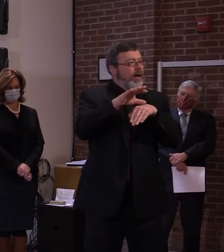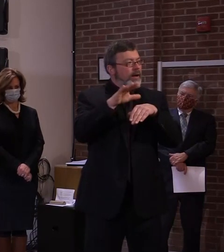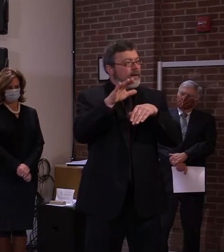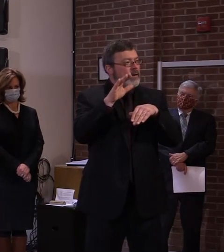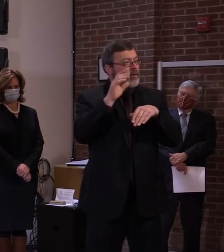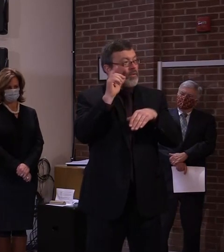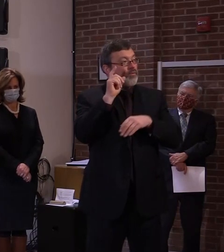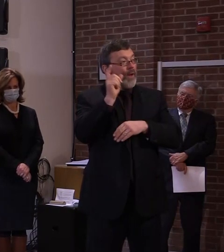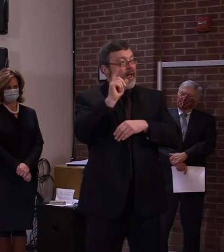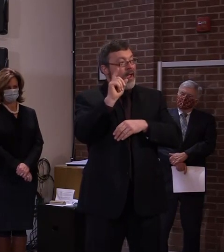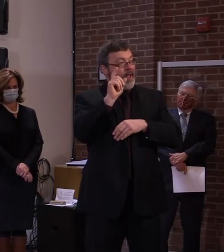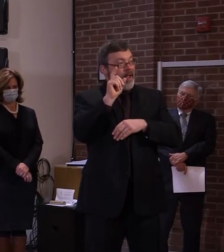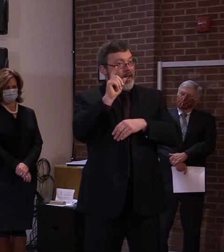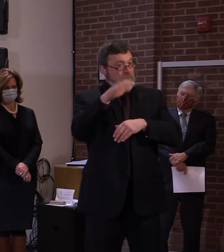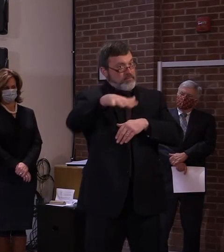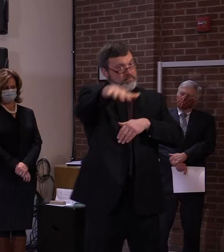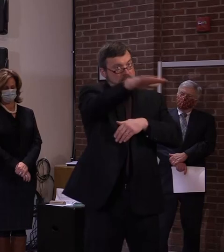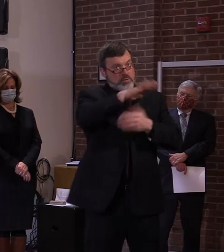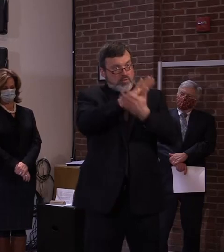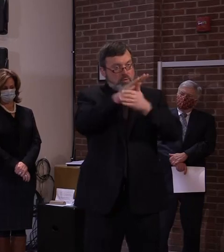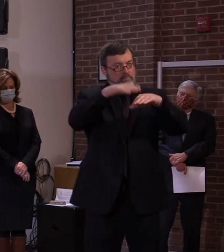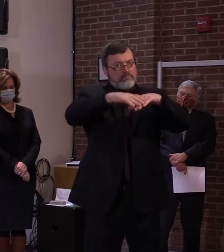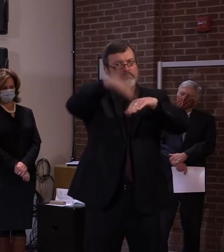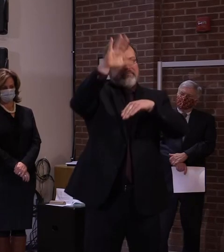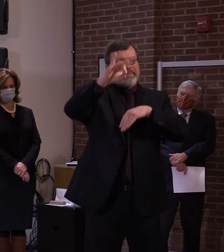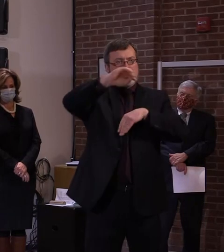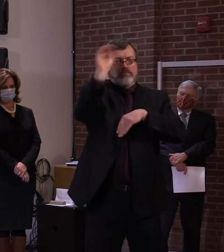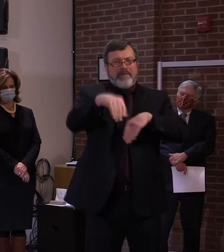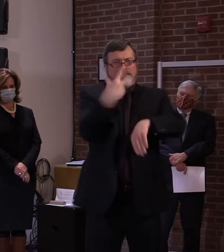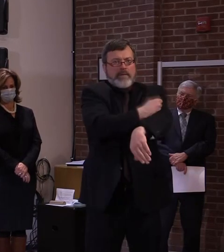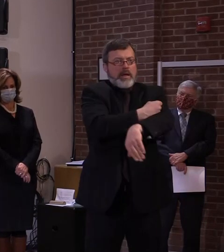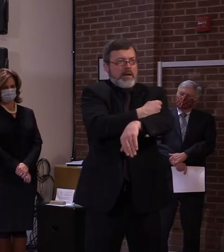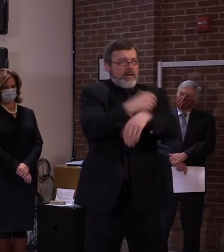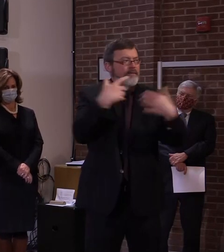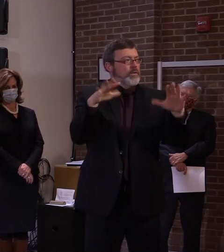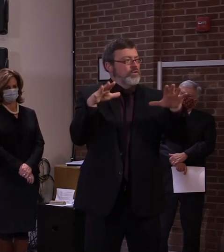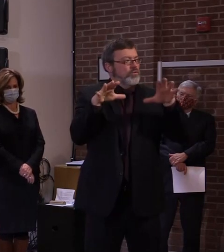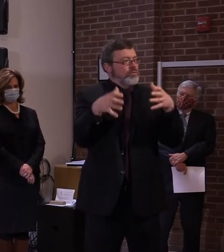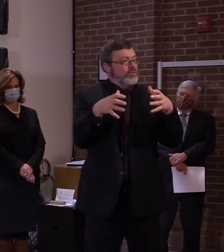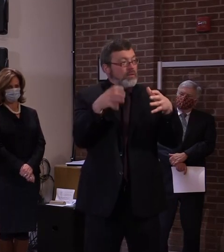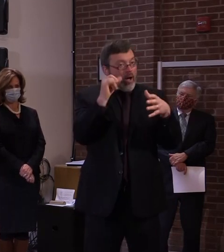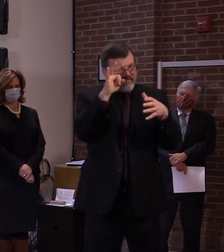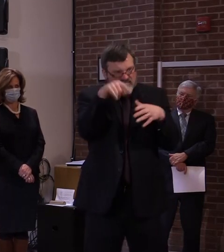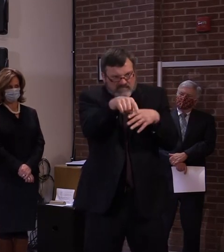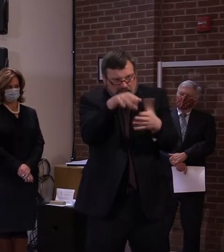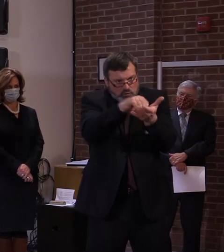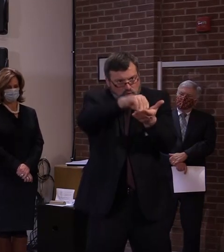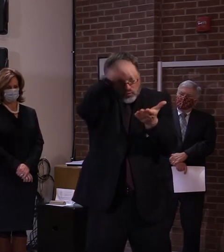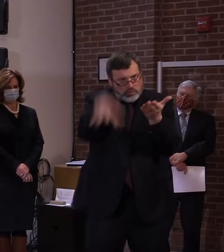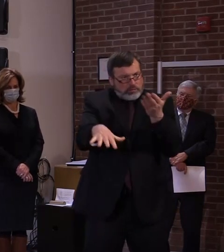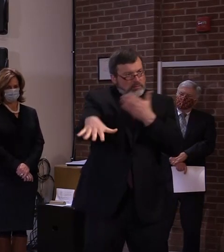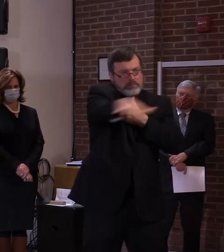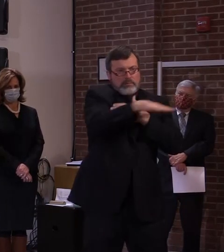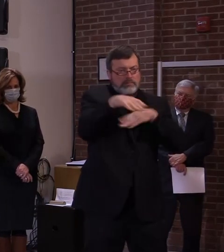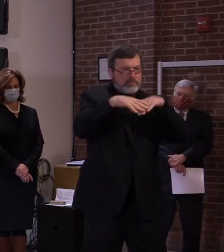80% in schools. That recommendation was set to go live on January 18th, but we'll most likely push that date